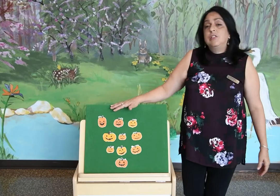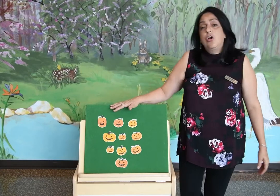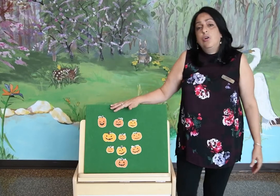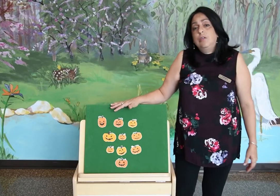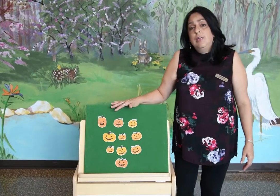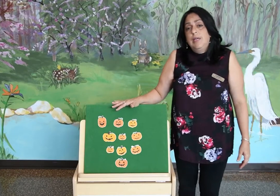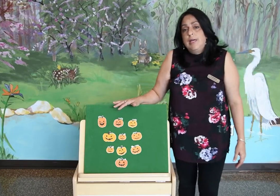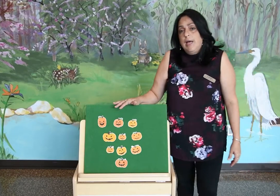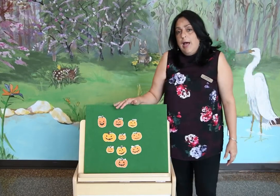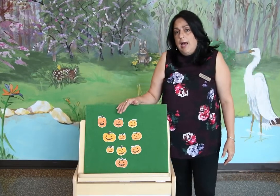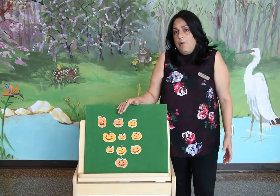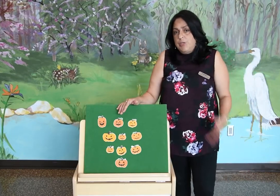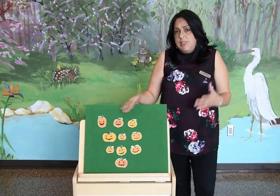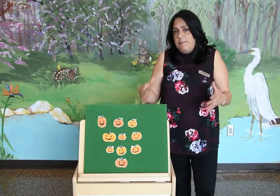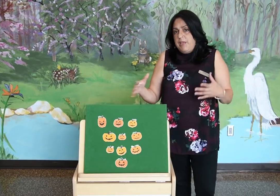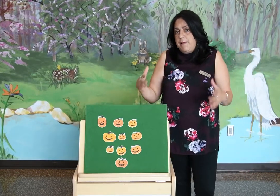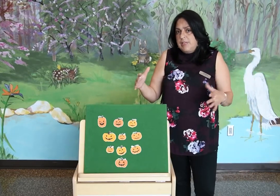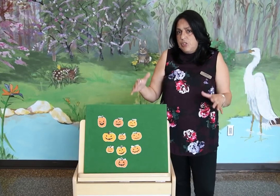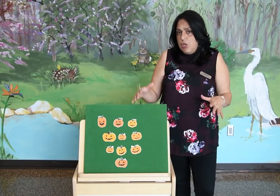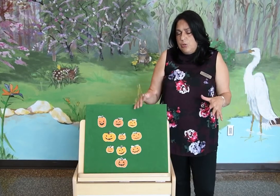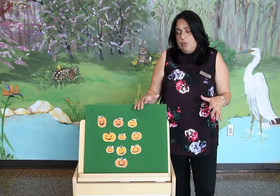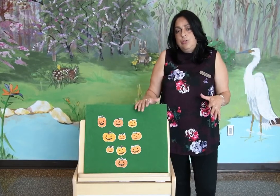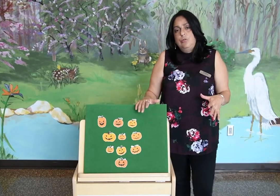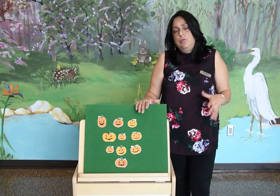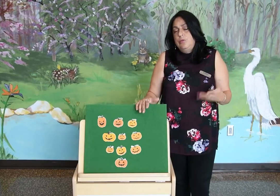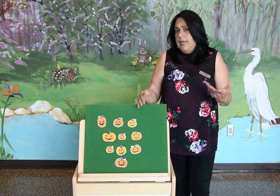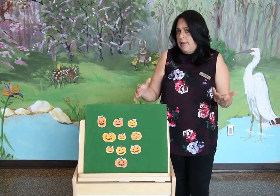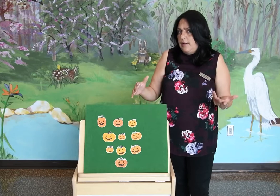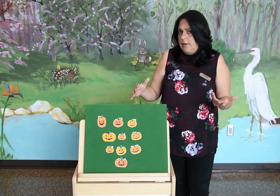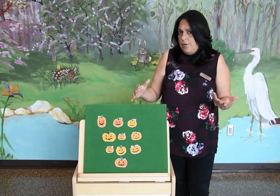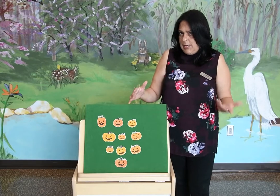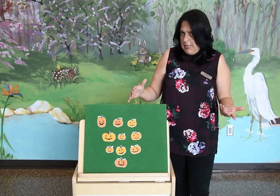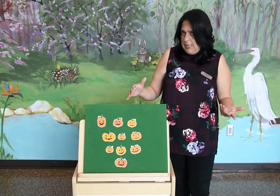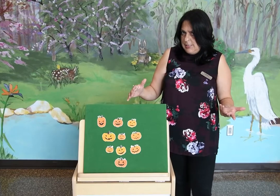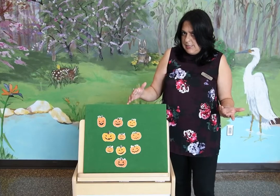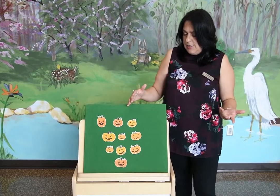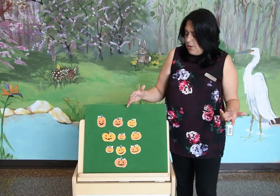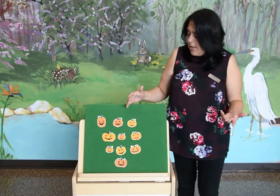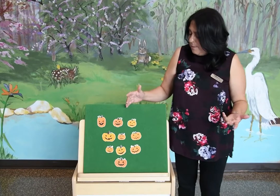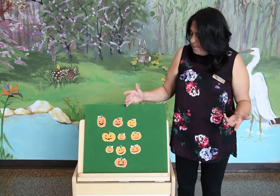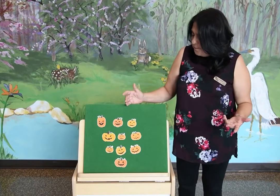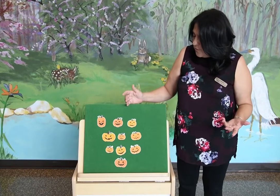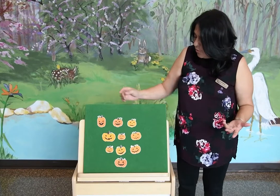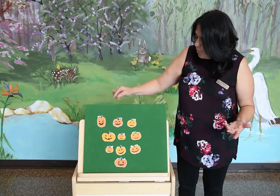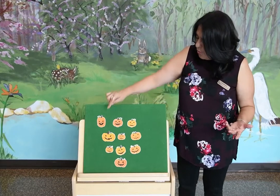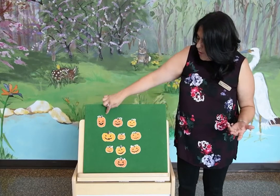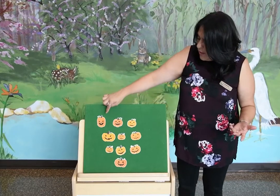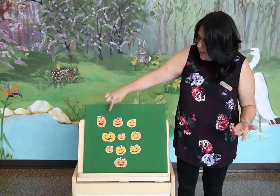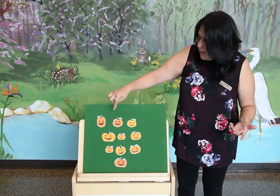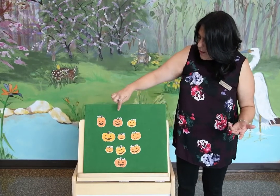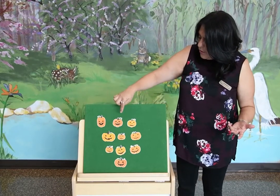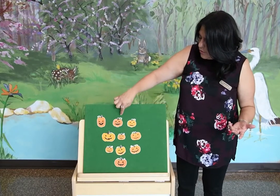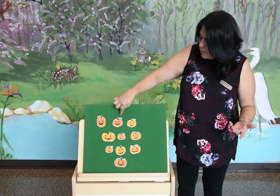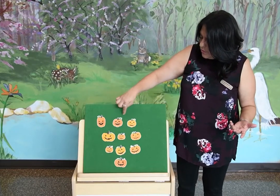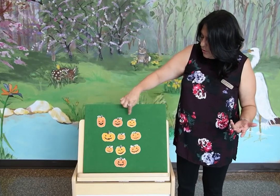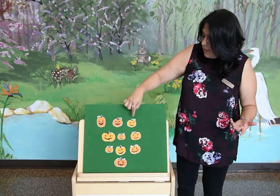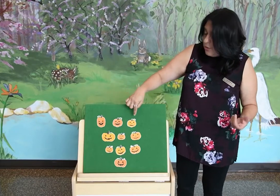song, which is a piggyback song to 10 little Indians, okay? So, 1 little, 2 little,